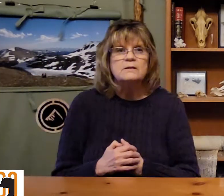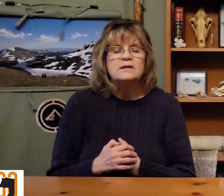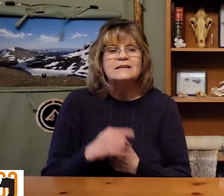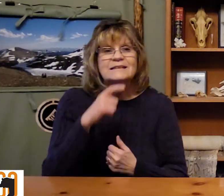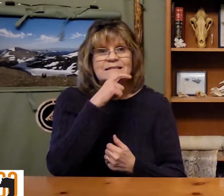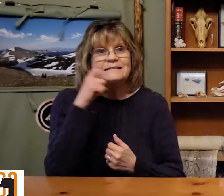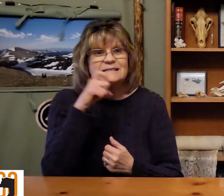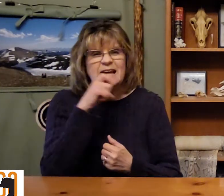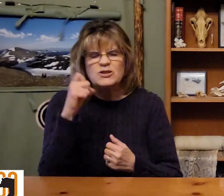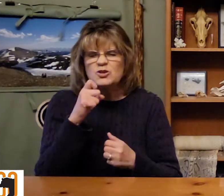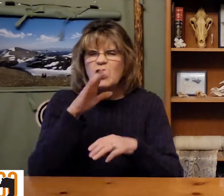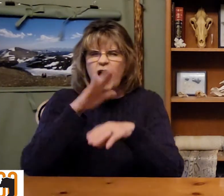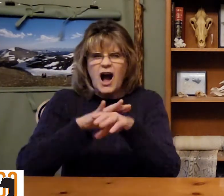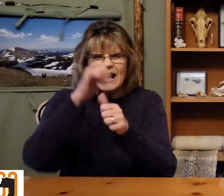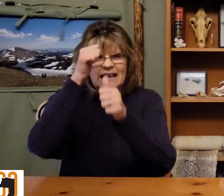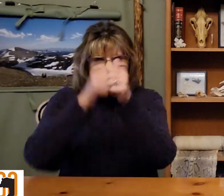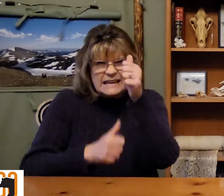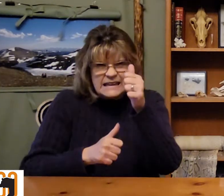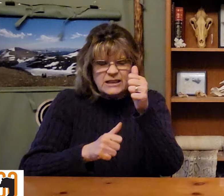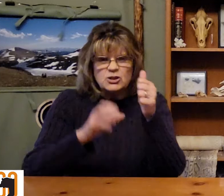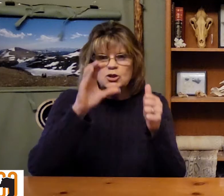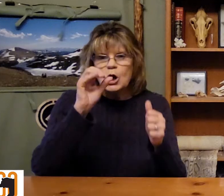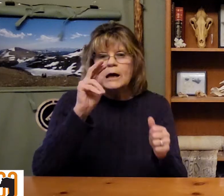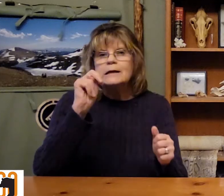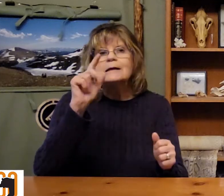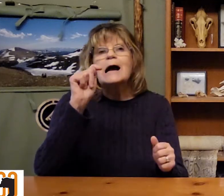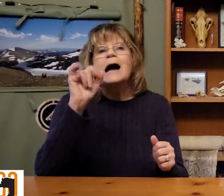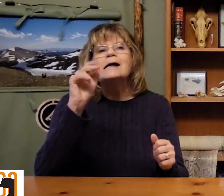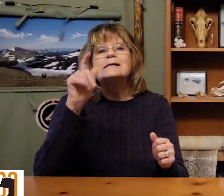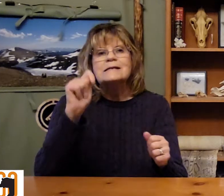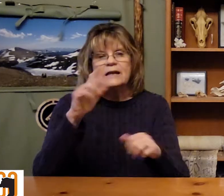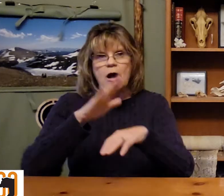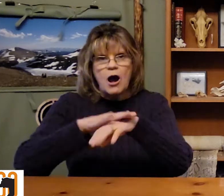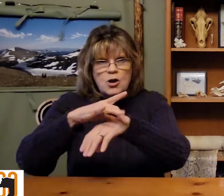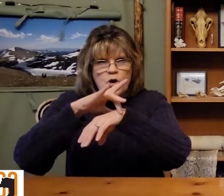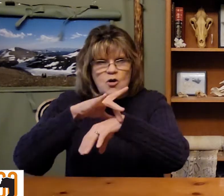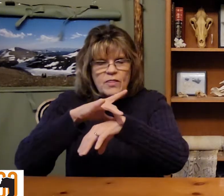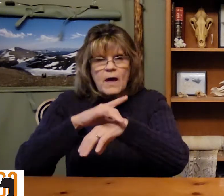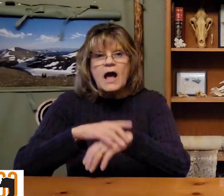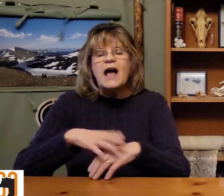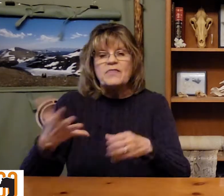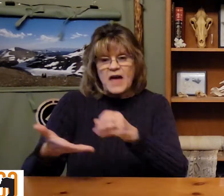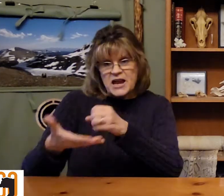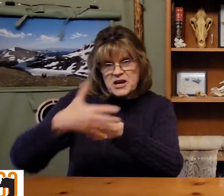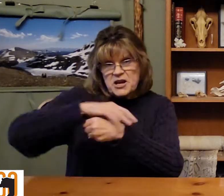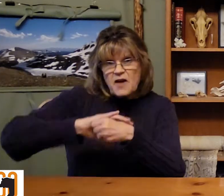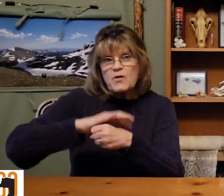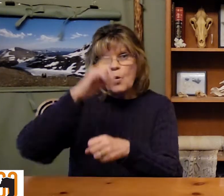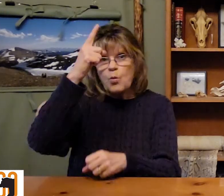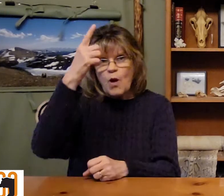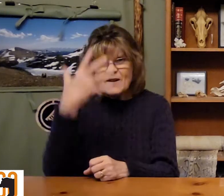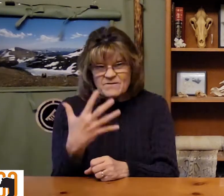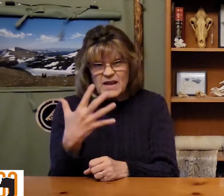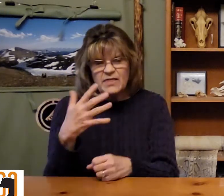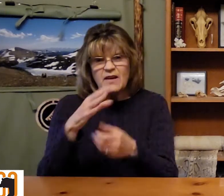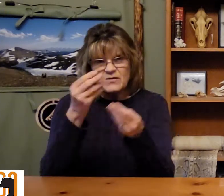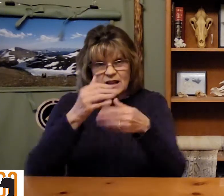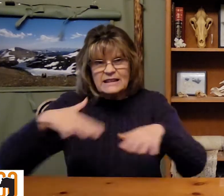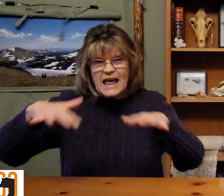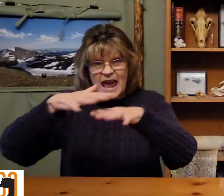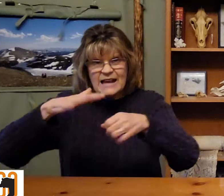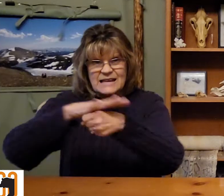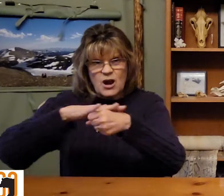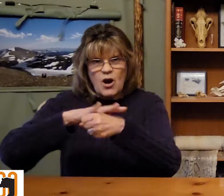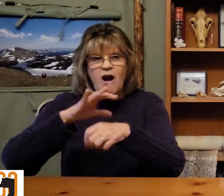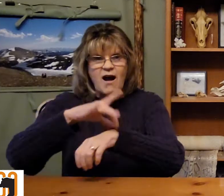There are deserts on every continent on Earth, and they cover up to 1/5 of the land area on Earth.